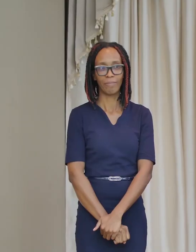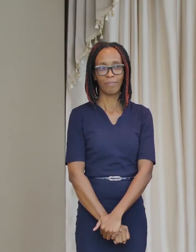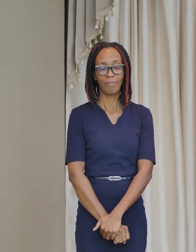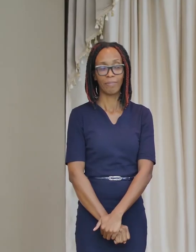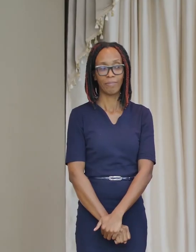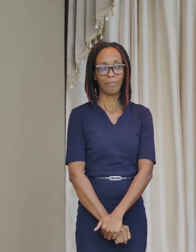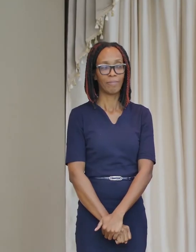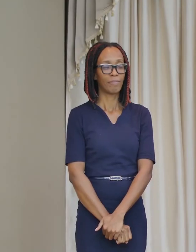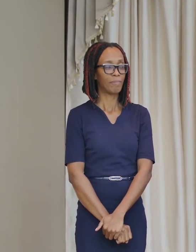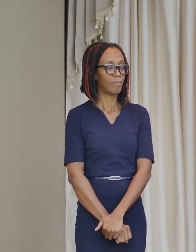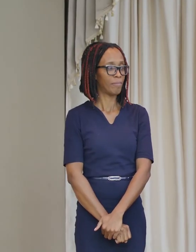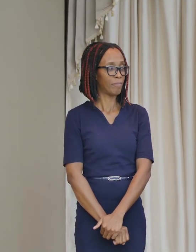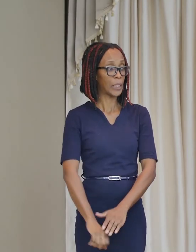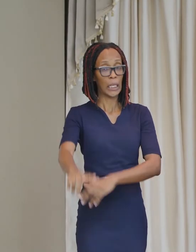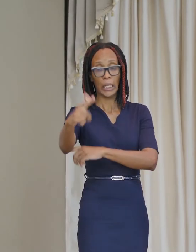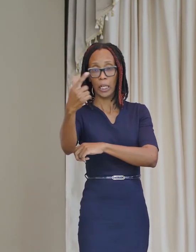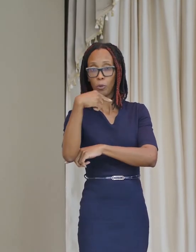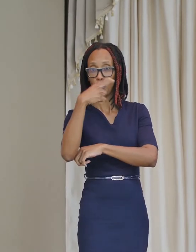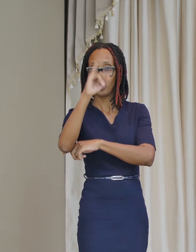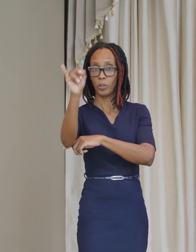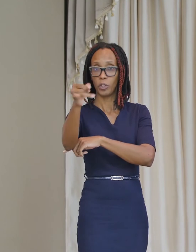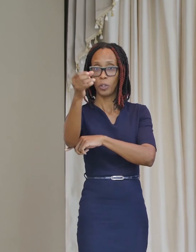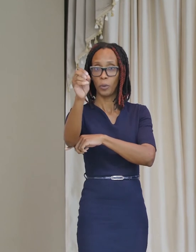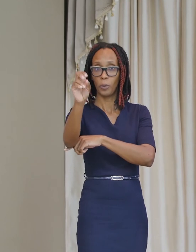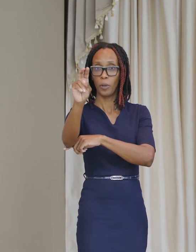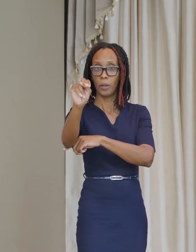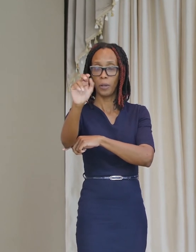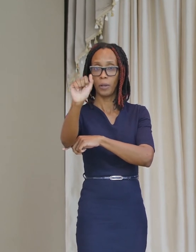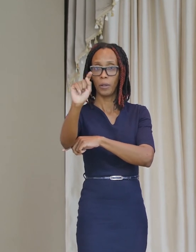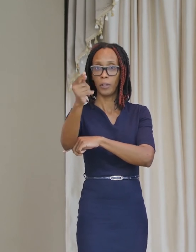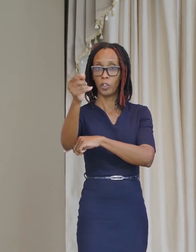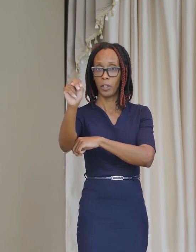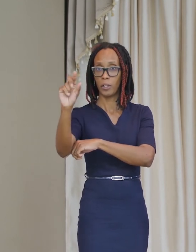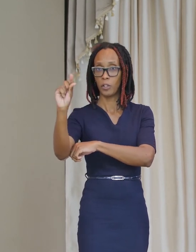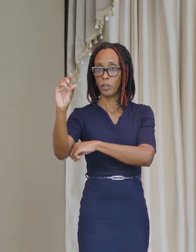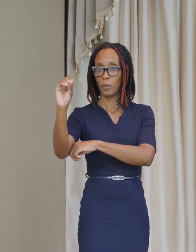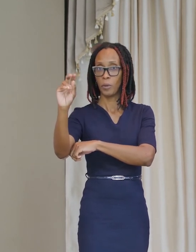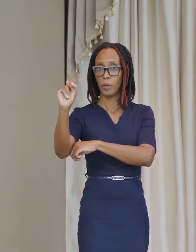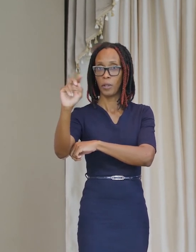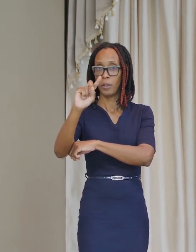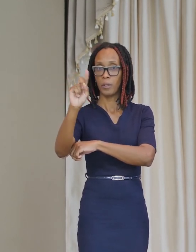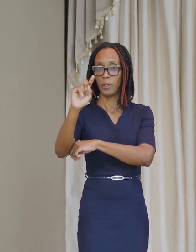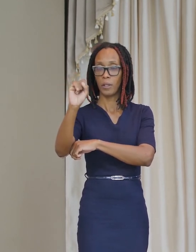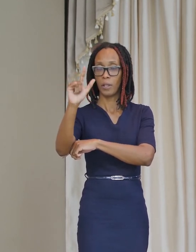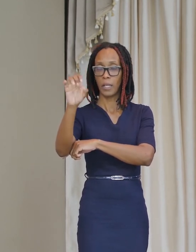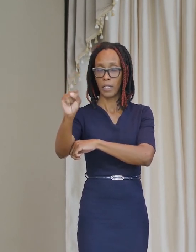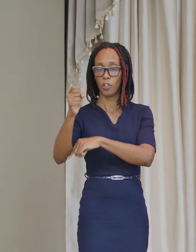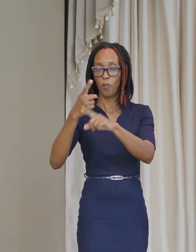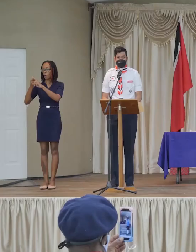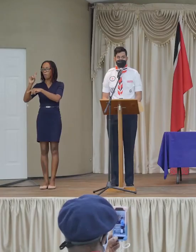Next, we have Mr. Jonathan Gonzalez from 1st Aruka Air Scout